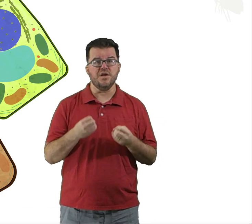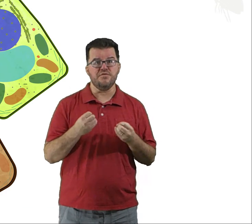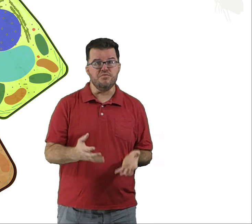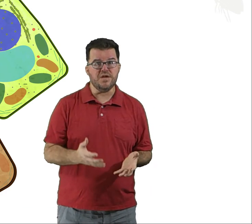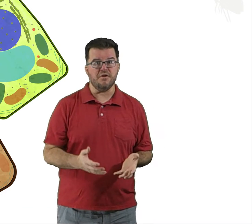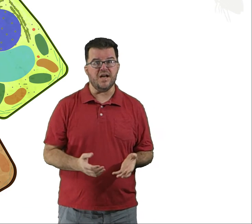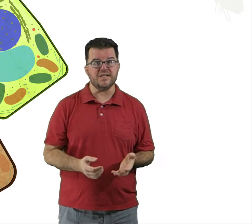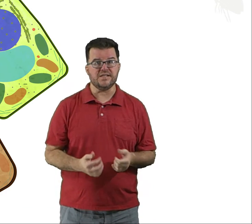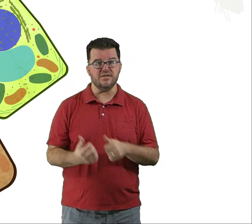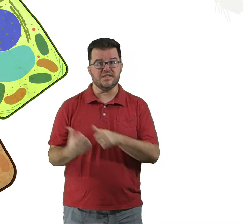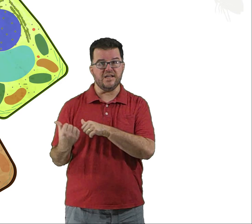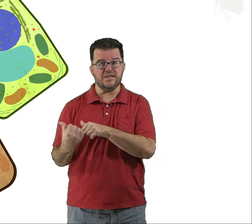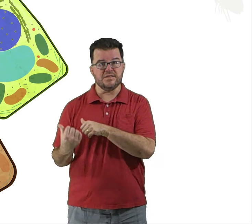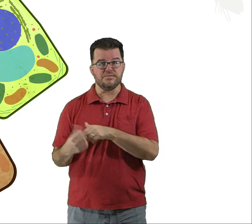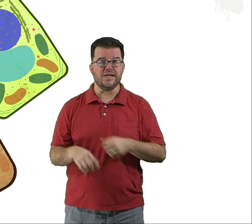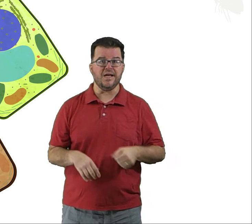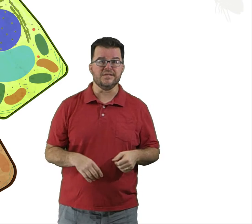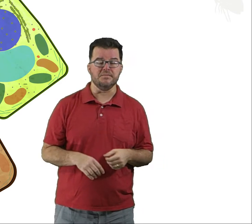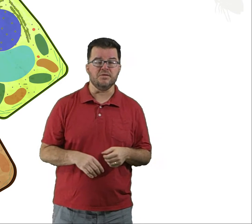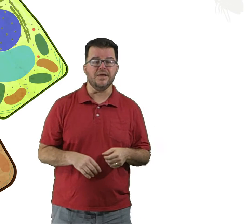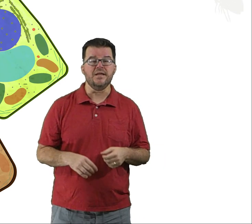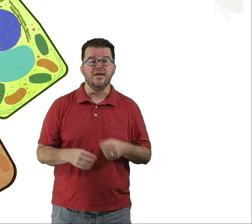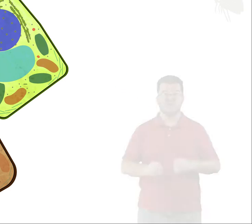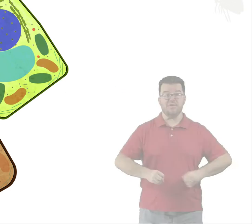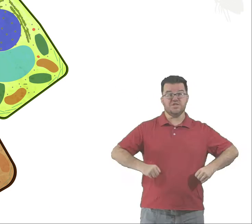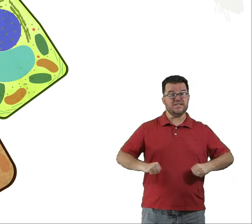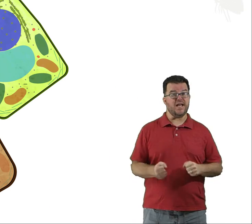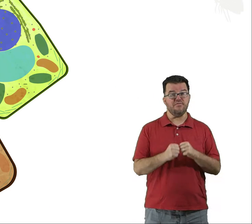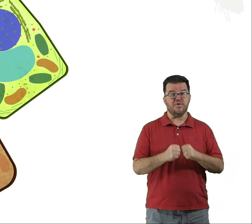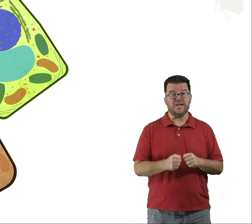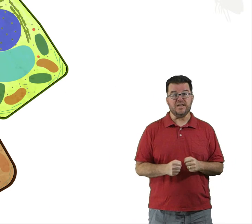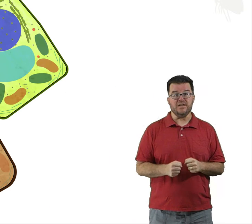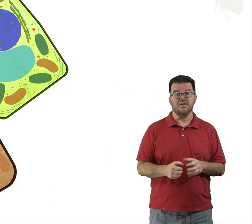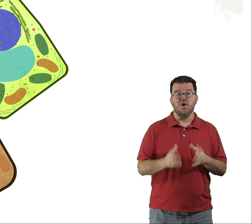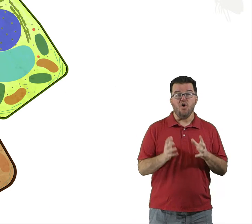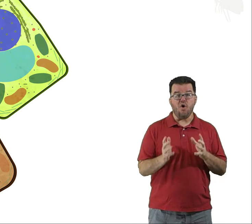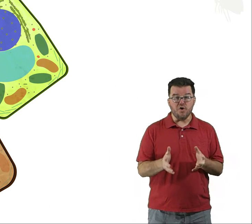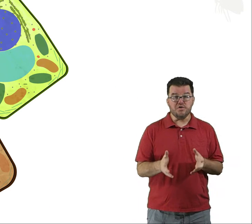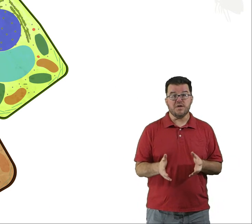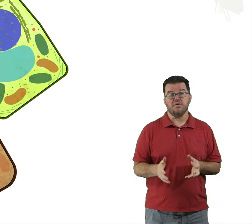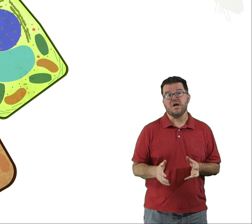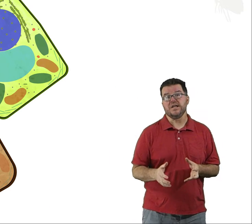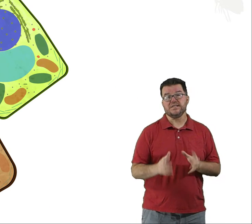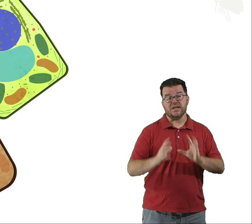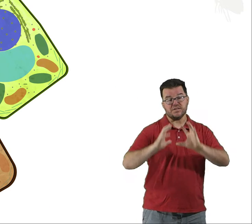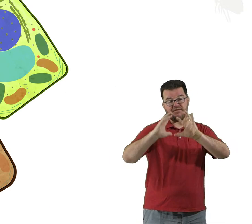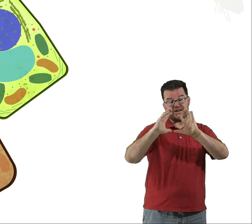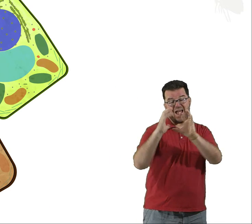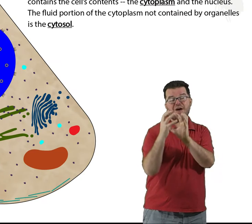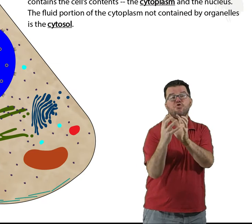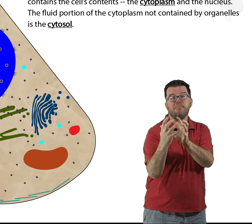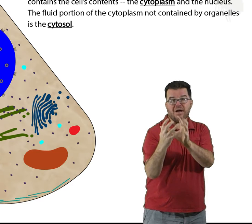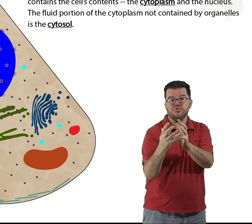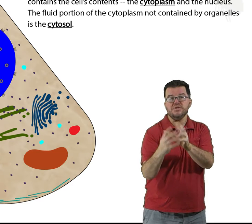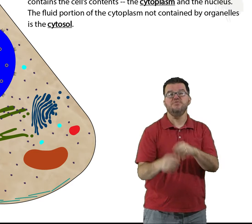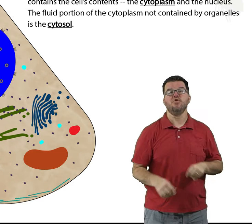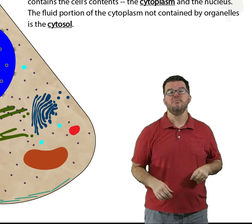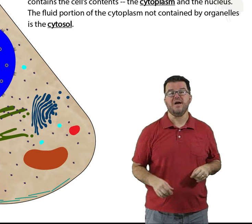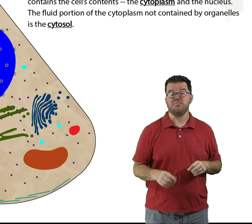of eukaryotic cells like these three guys to my right. So let's just dive right in. All eukaryotic cells have an outer boundary formed by a